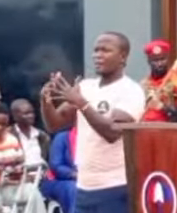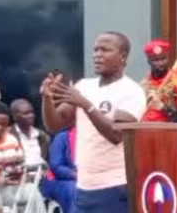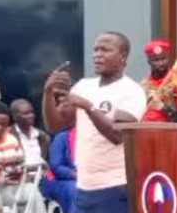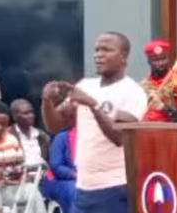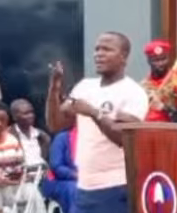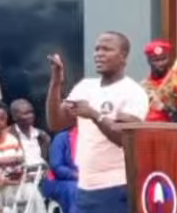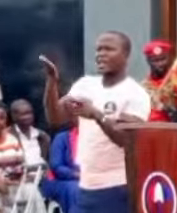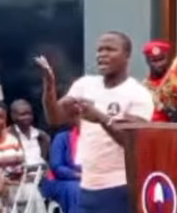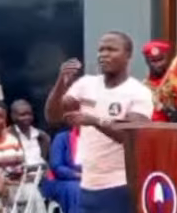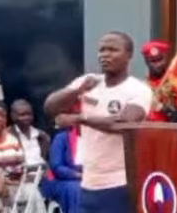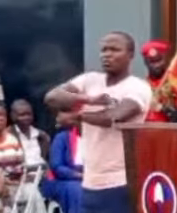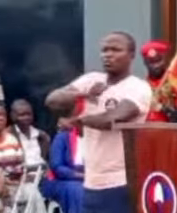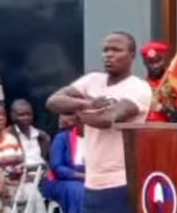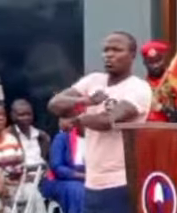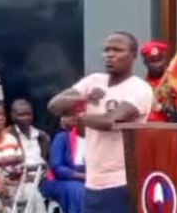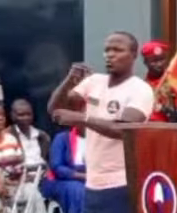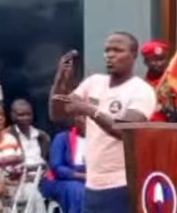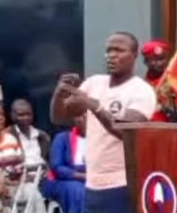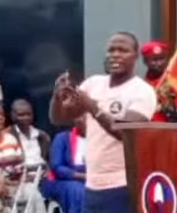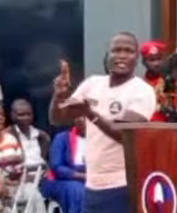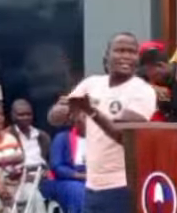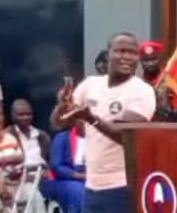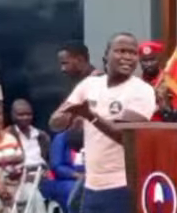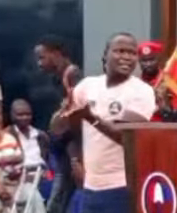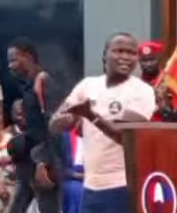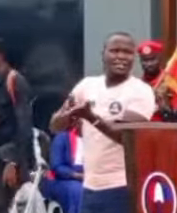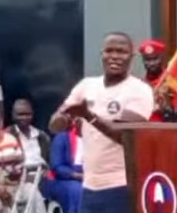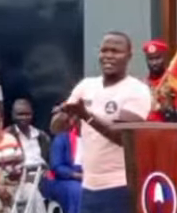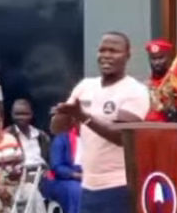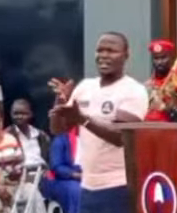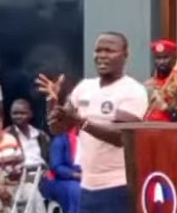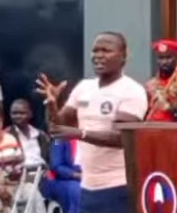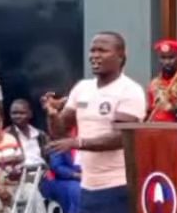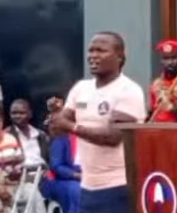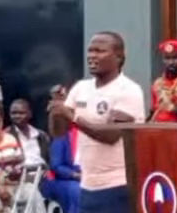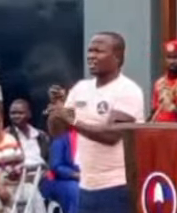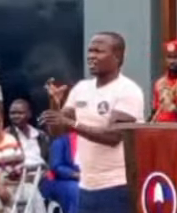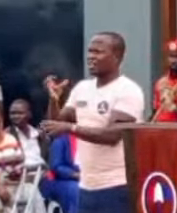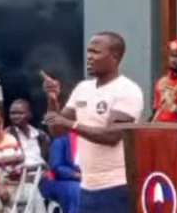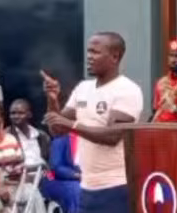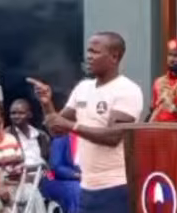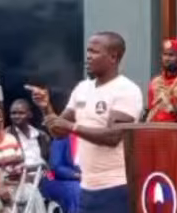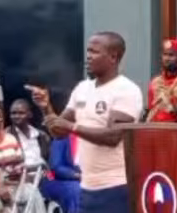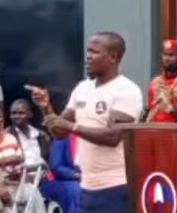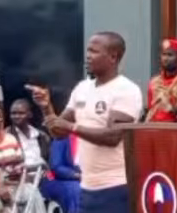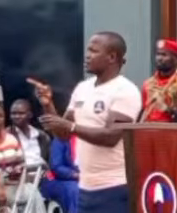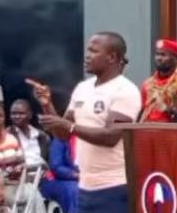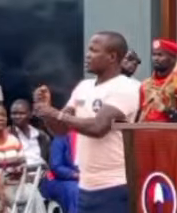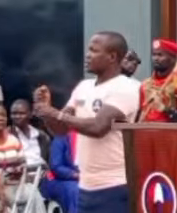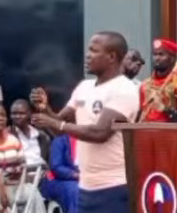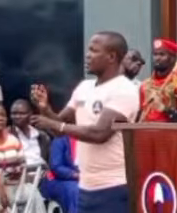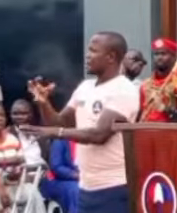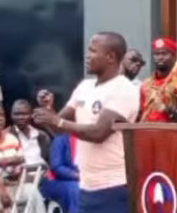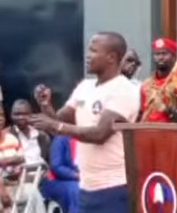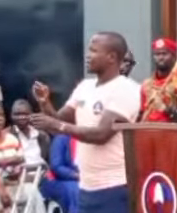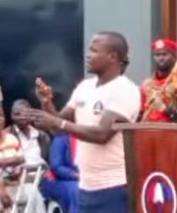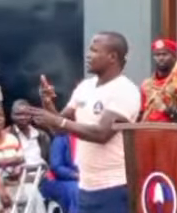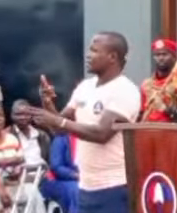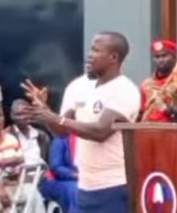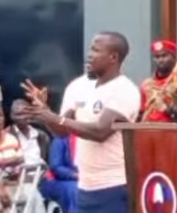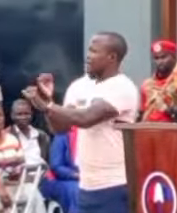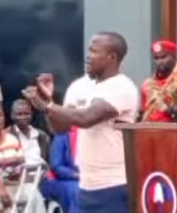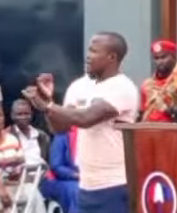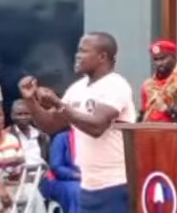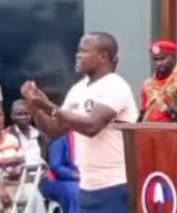awo entinda alina organization gyeyakola abagiyita Save Children with Autism